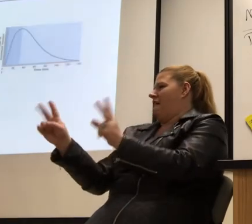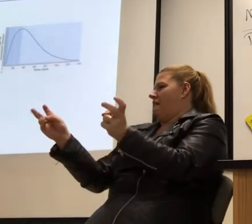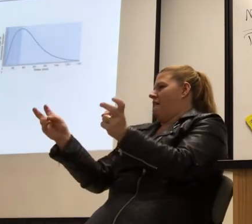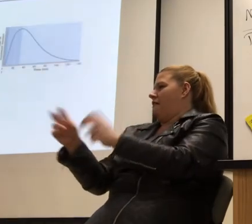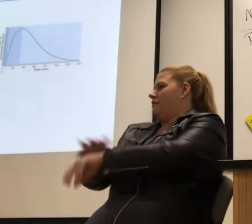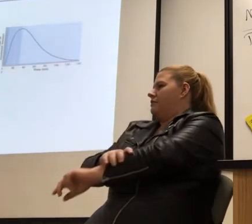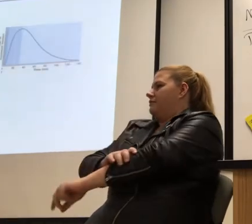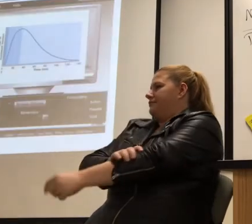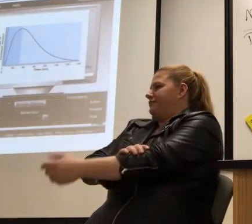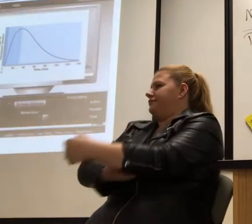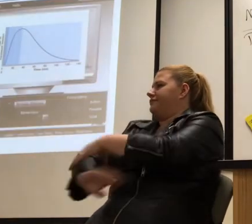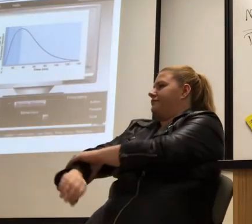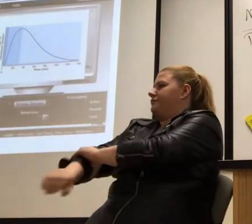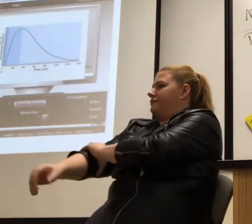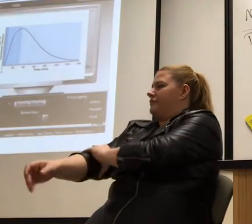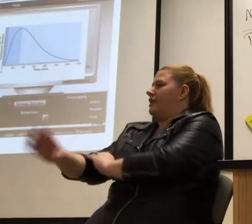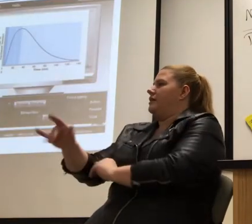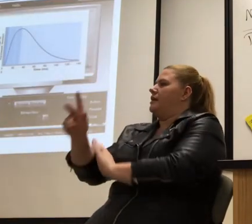Period of relaxation.